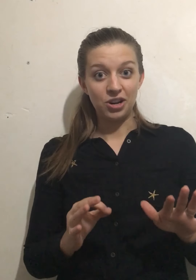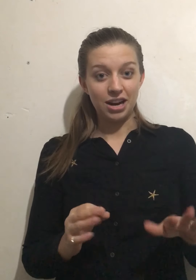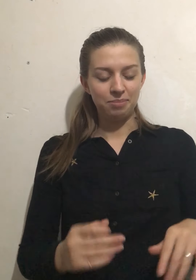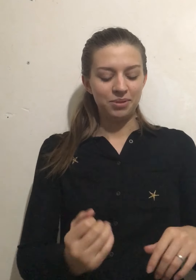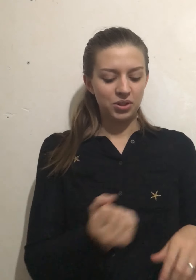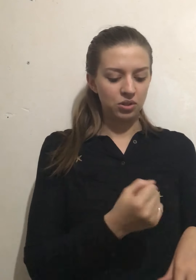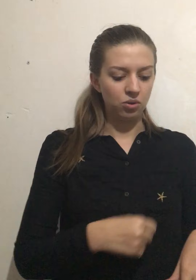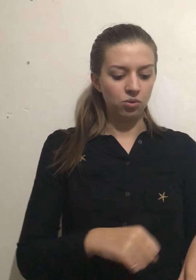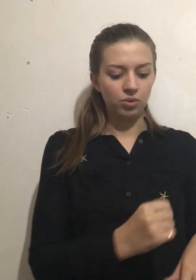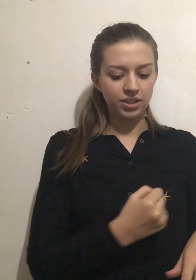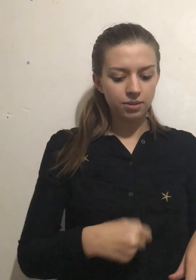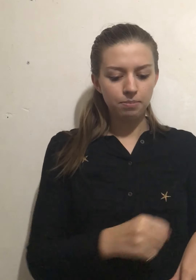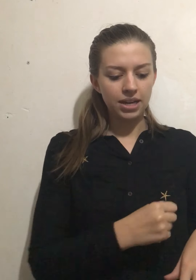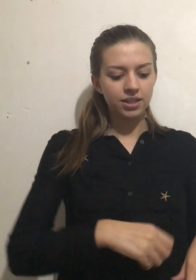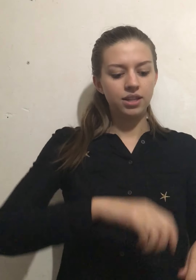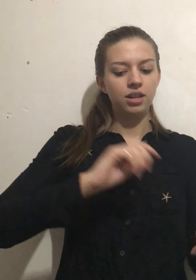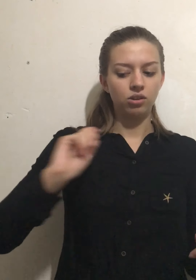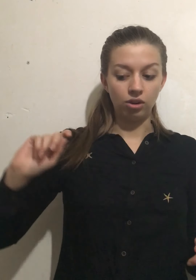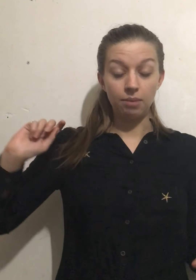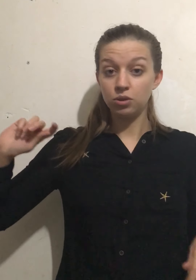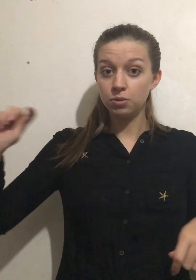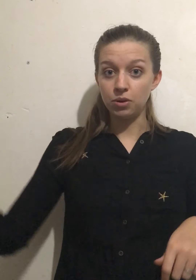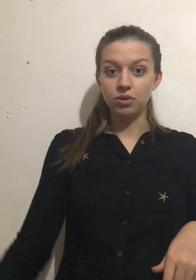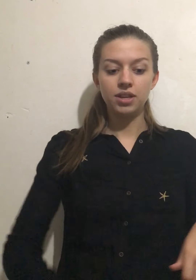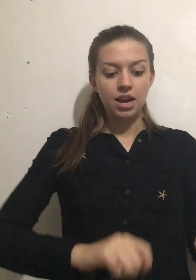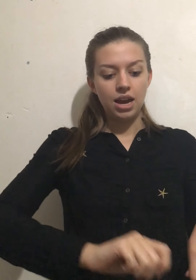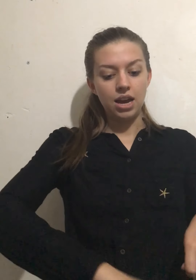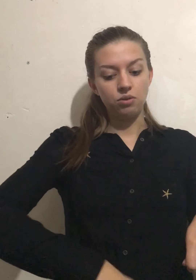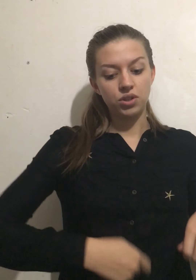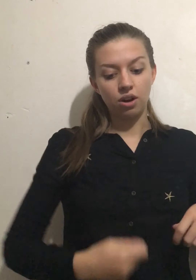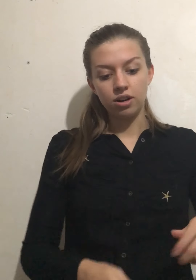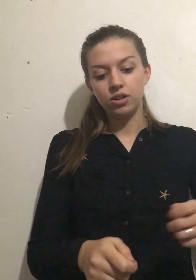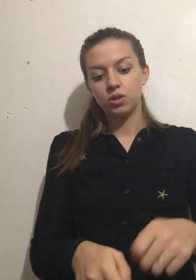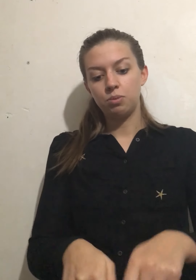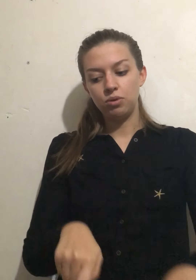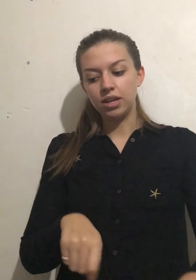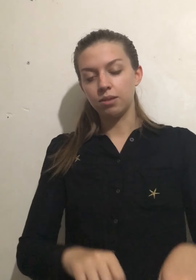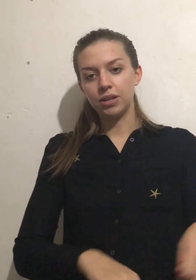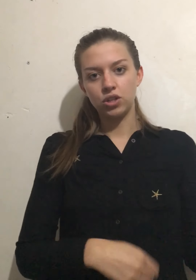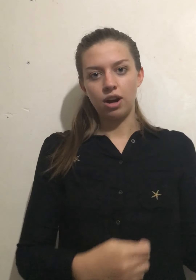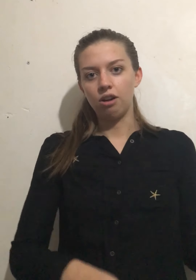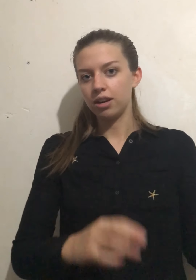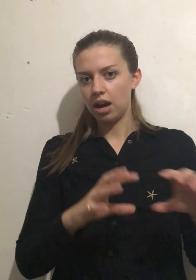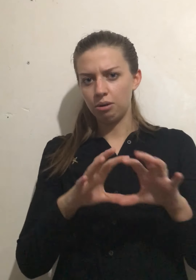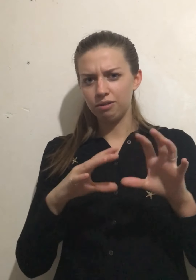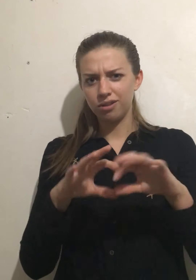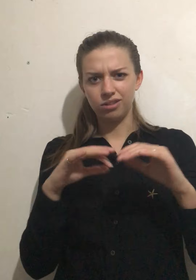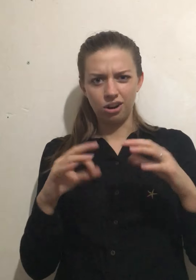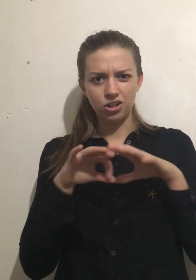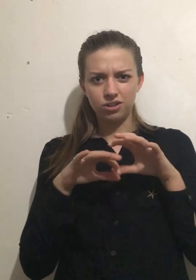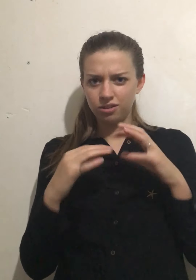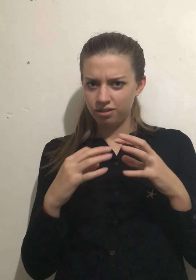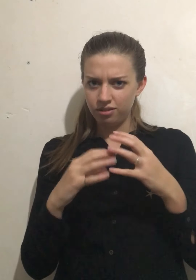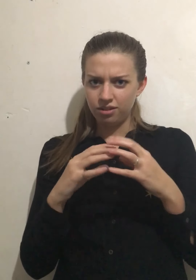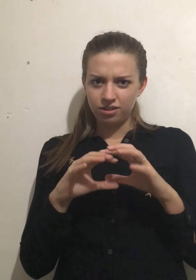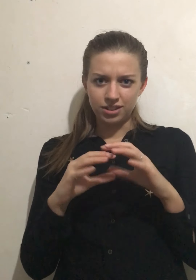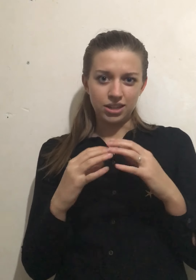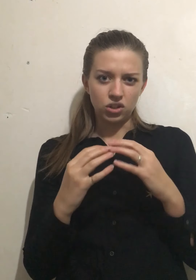up. So once it's mixed, grab 2 spoons and you start spooning the mixture out in however large size cookies